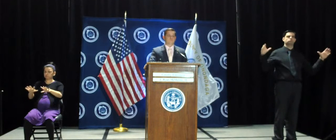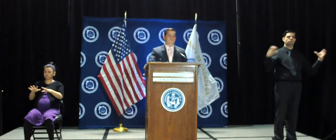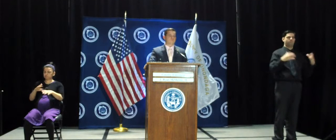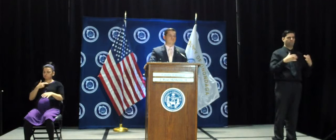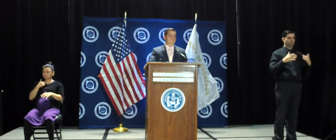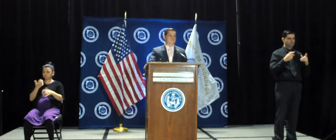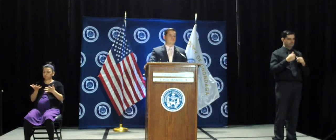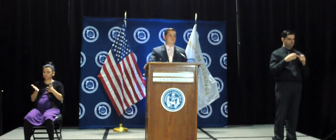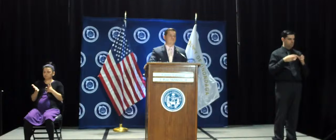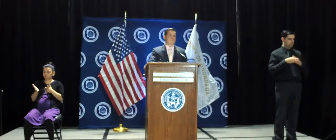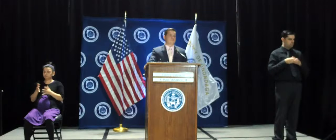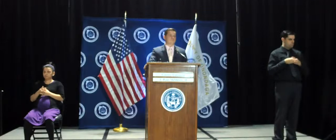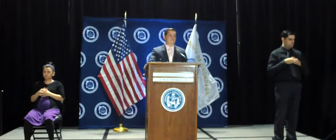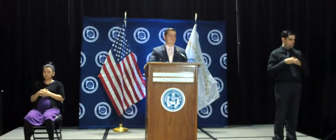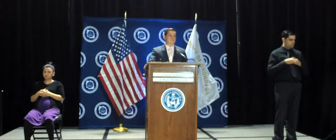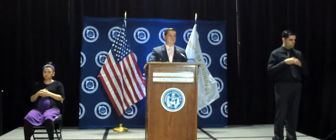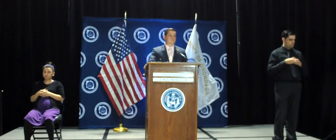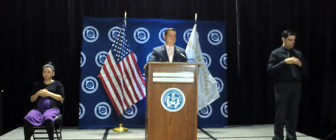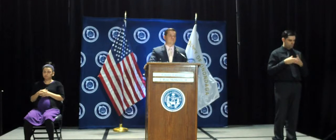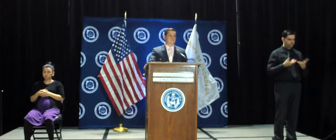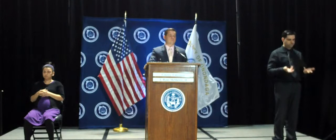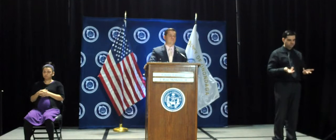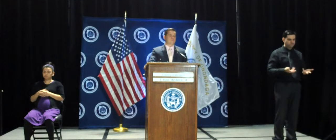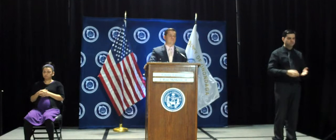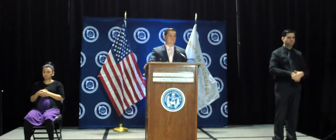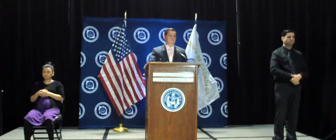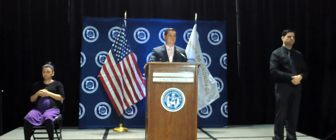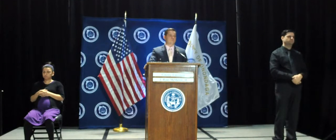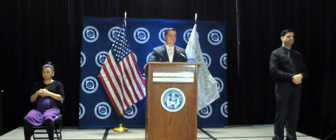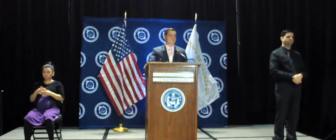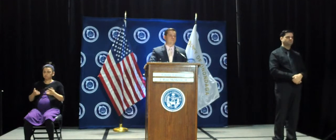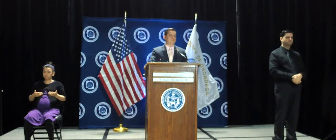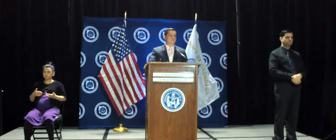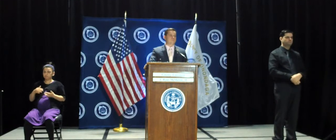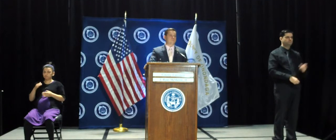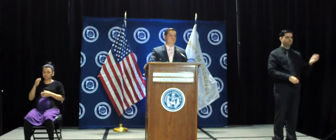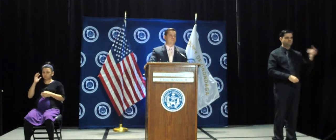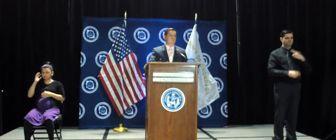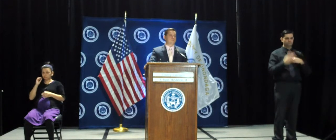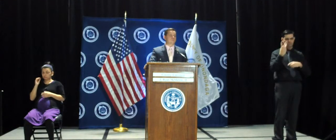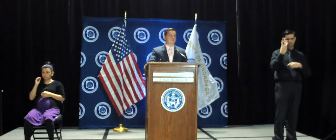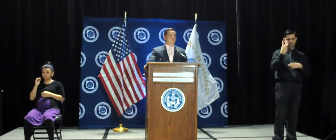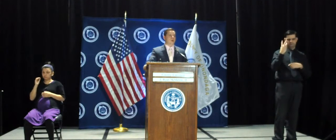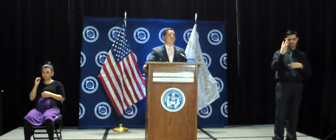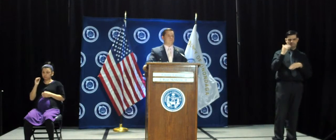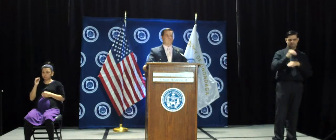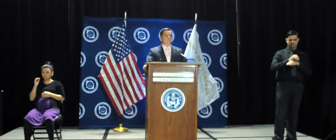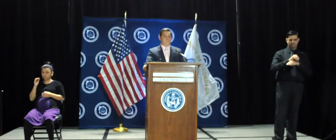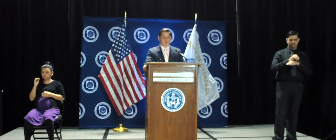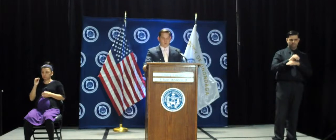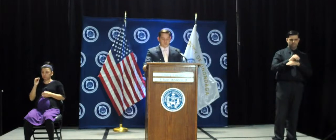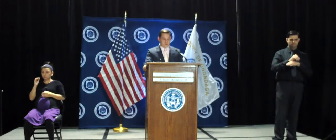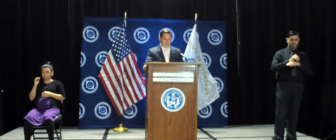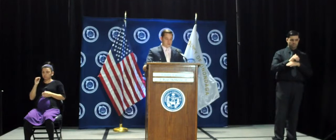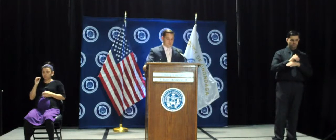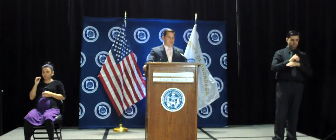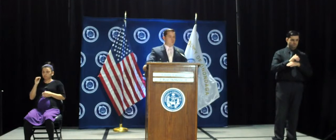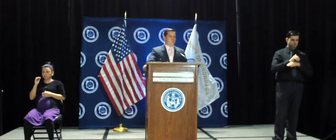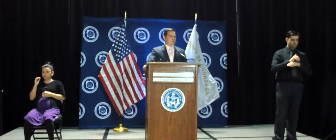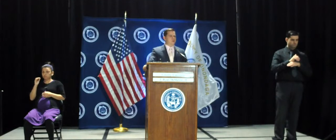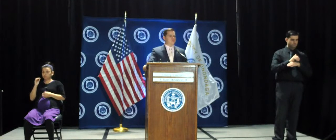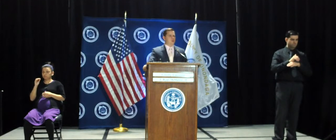Speaking of, on Wednesday evening, are any county officials going to enforce the bars closing at 10 p.m.? Yep. Yeah,